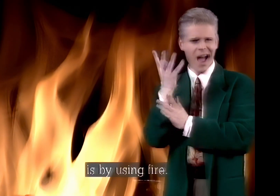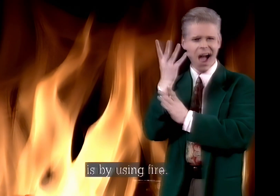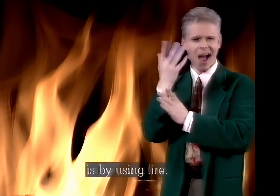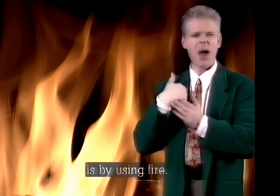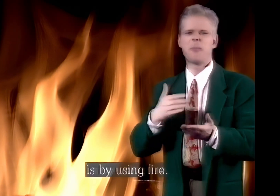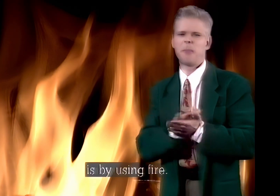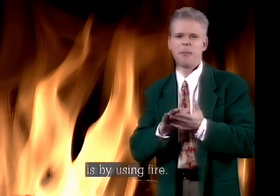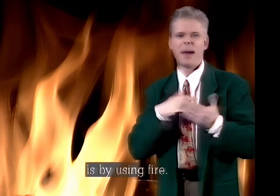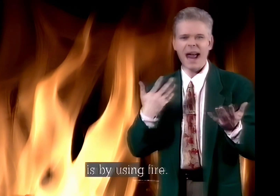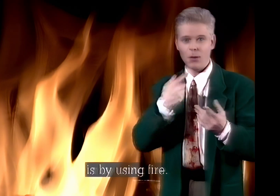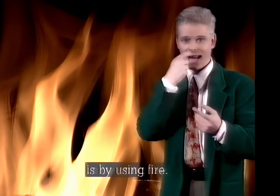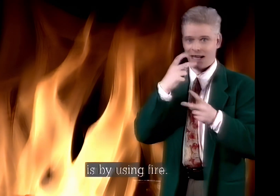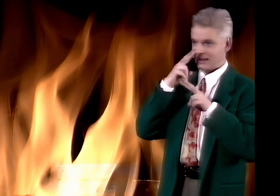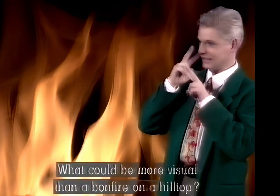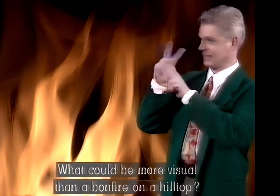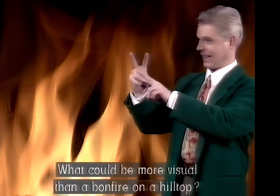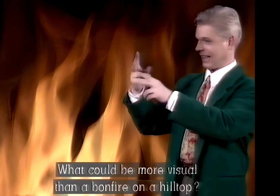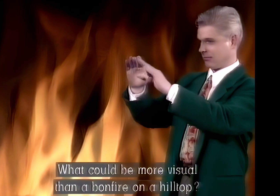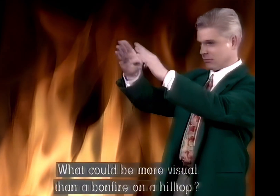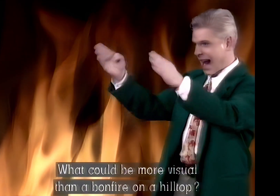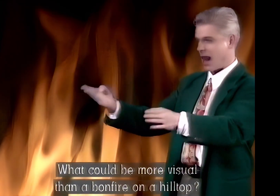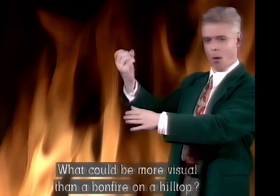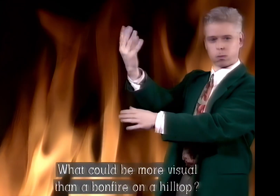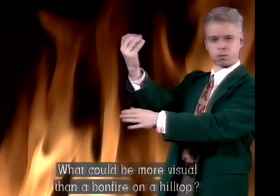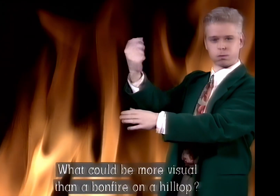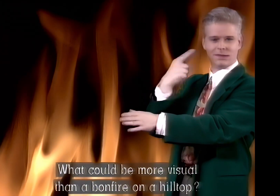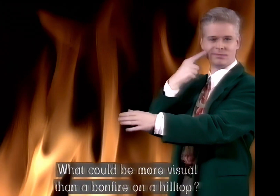fire. I mean, what could be more visual than a great big bonfire on a hilltop?